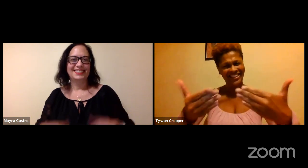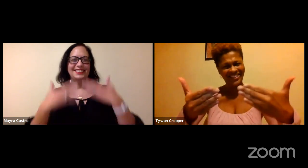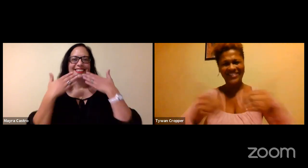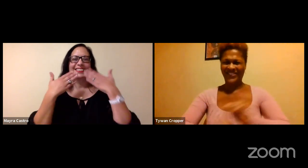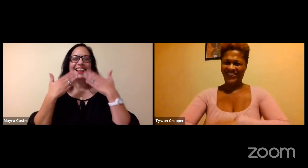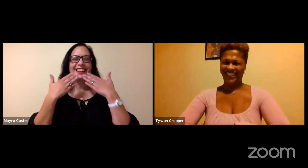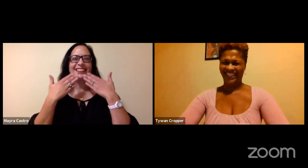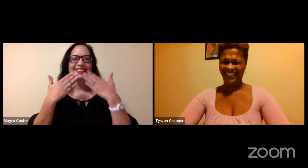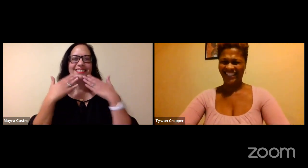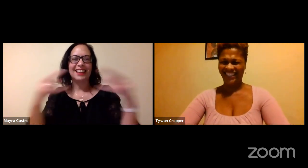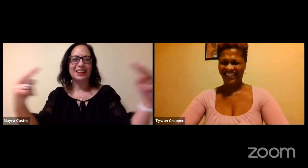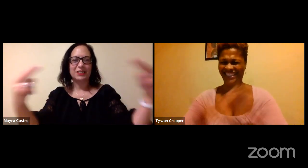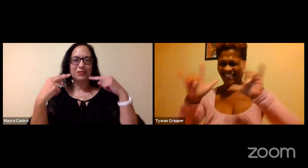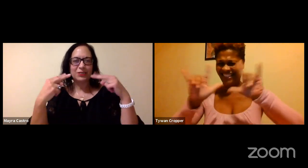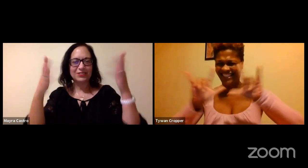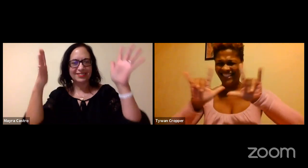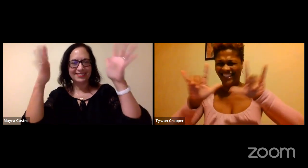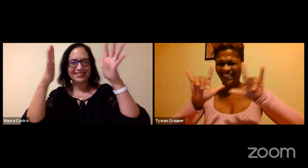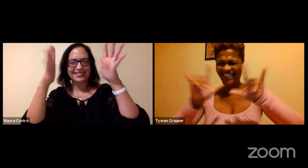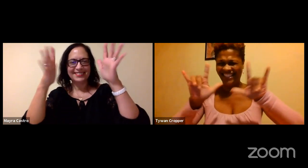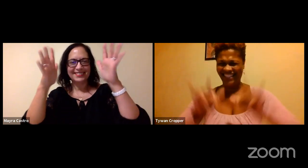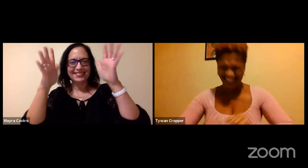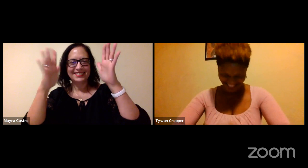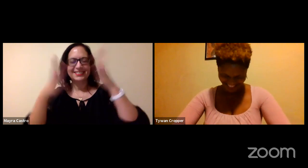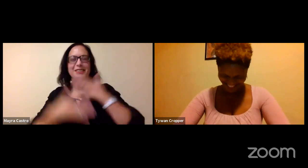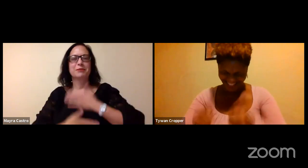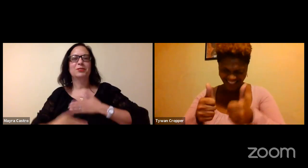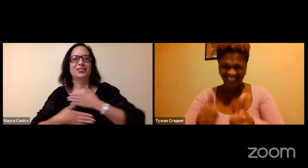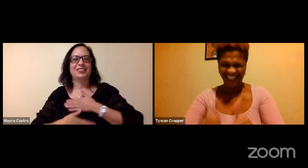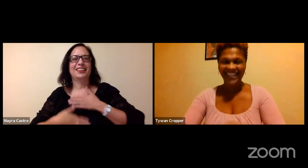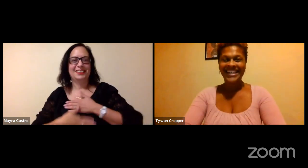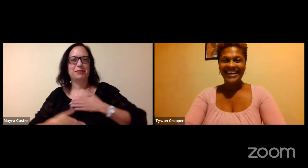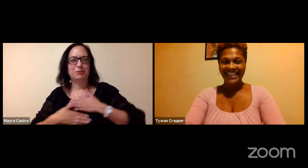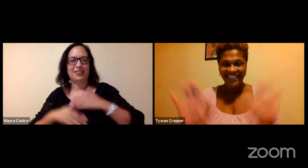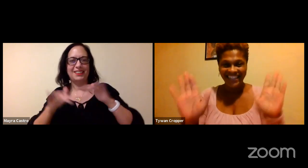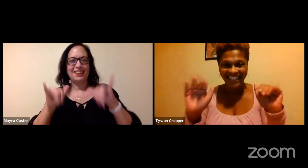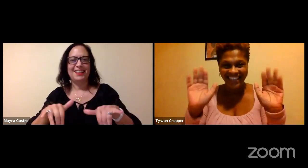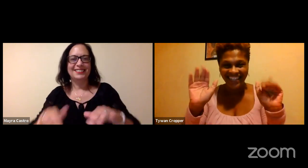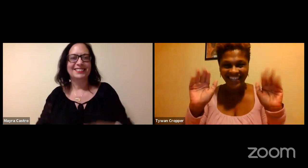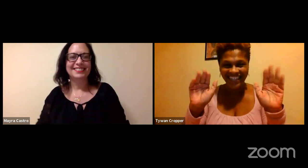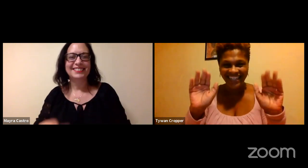have a wonderful evening. Thank you so much. Thank you for coming out,